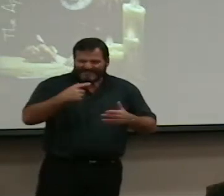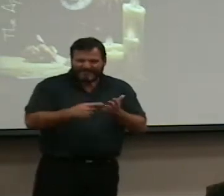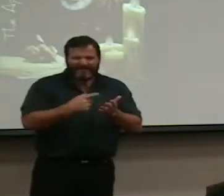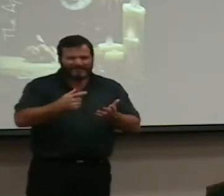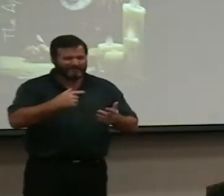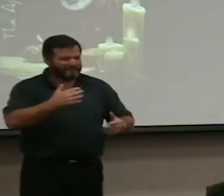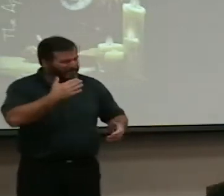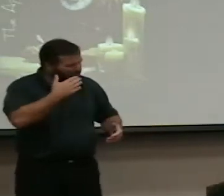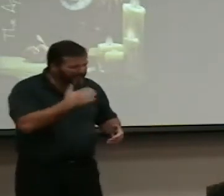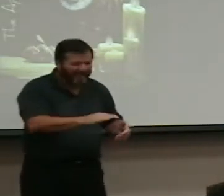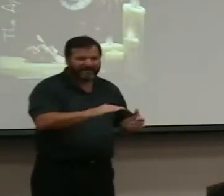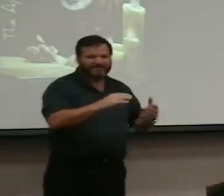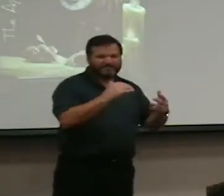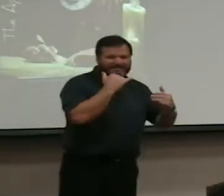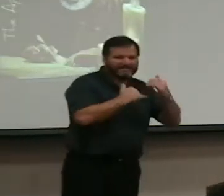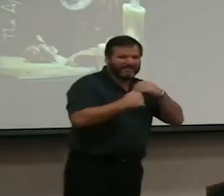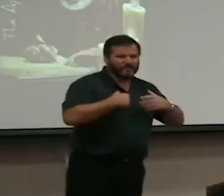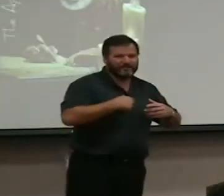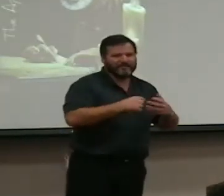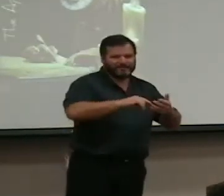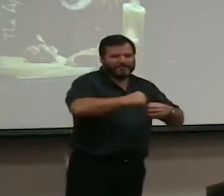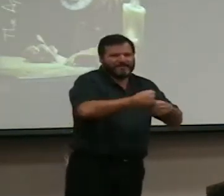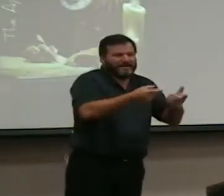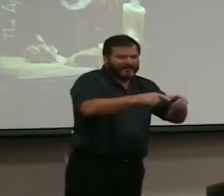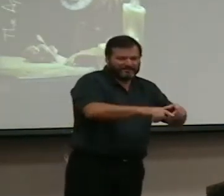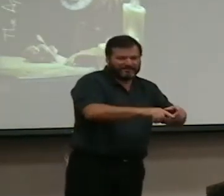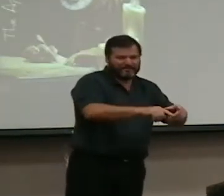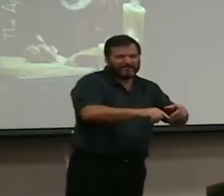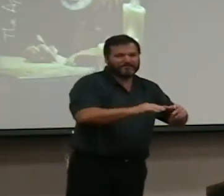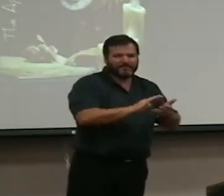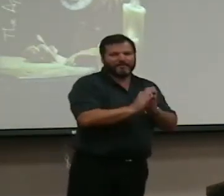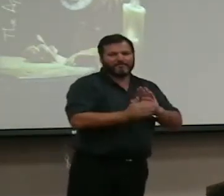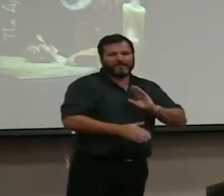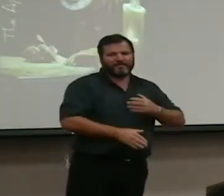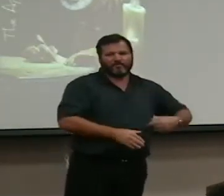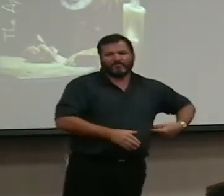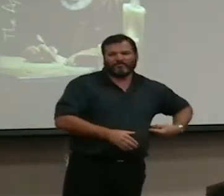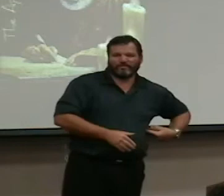Something that was bad bothering him. Make them suffer.